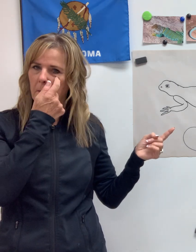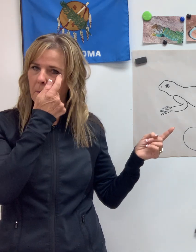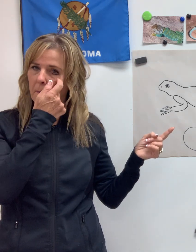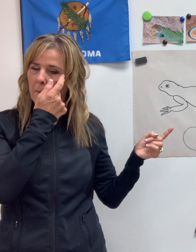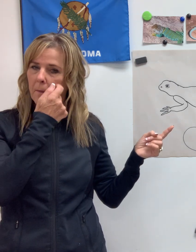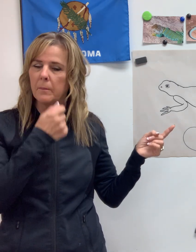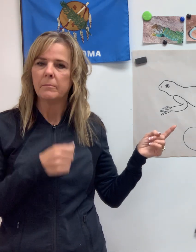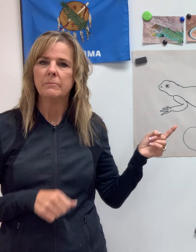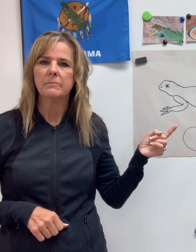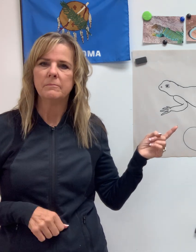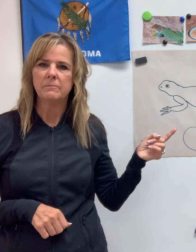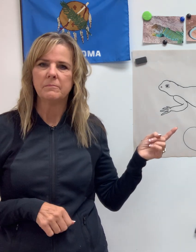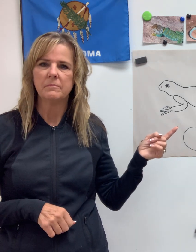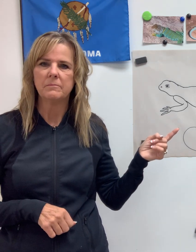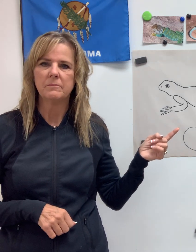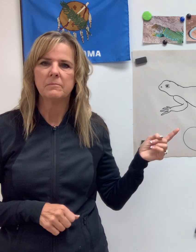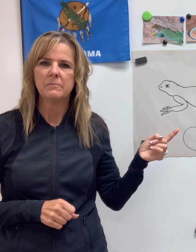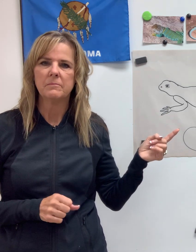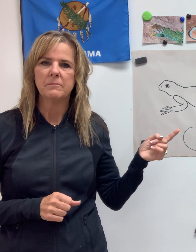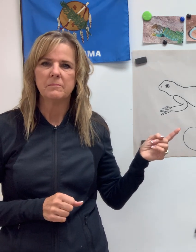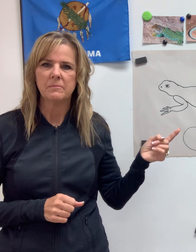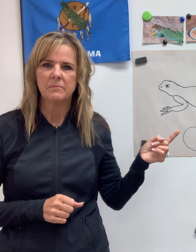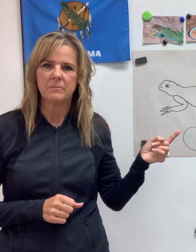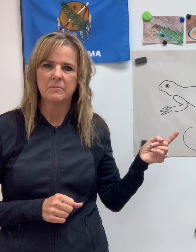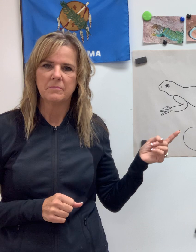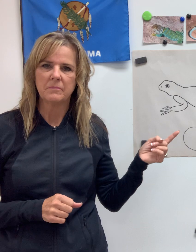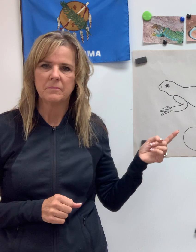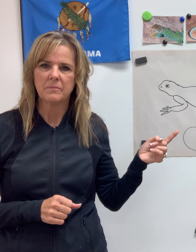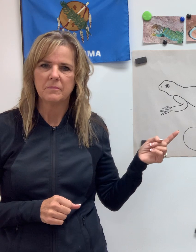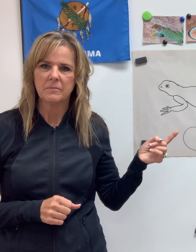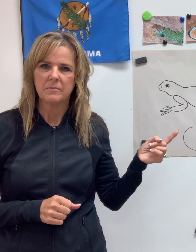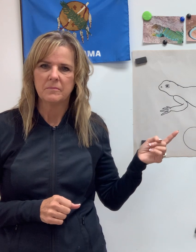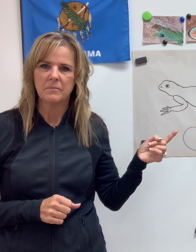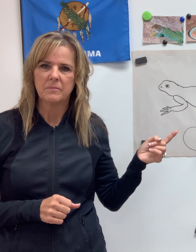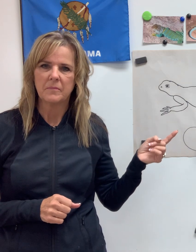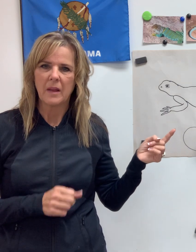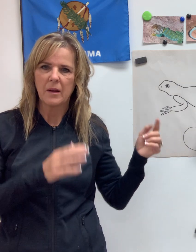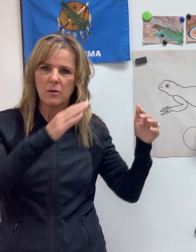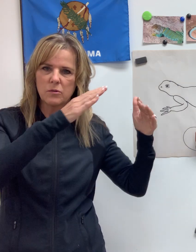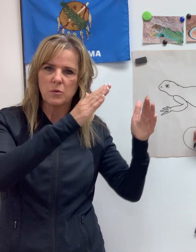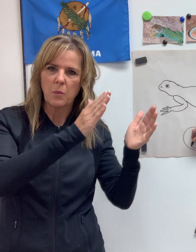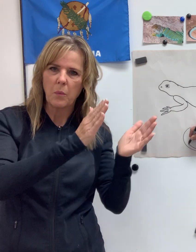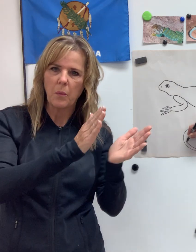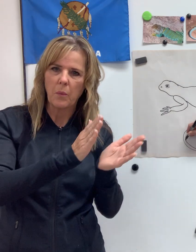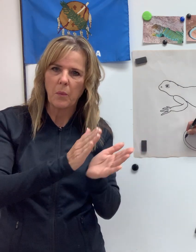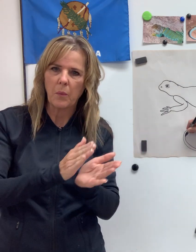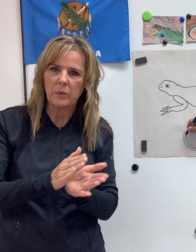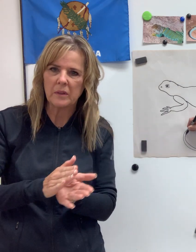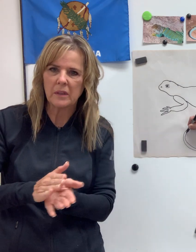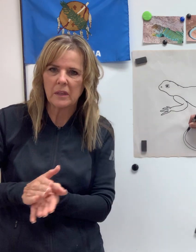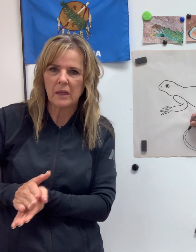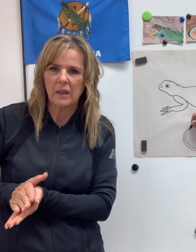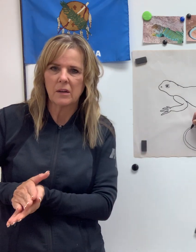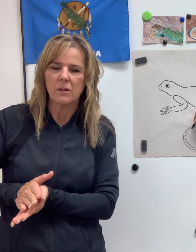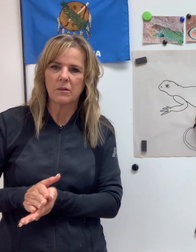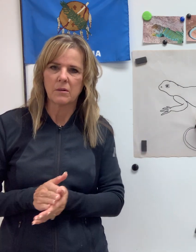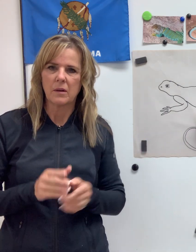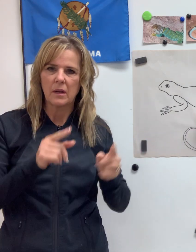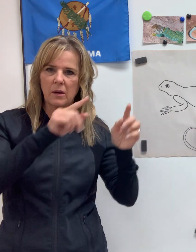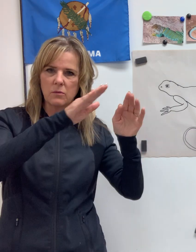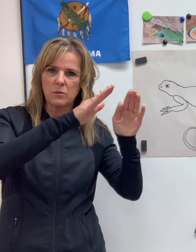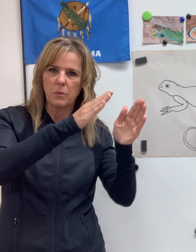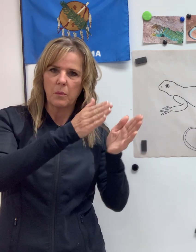look, it's going to start to get very skinny, skinnier and skinnier as I go around for my